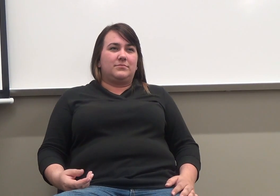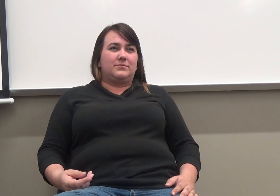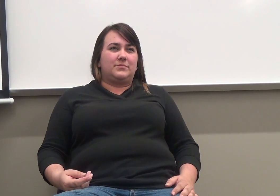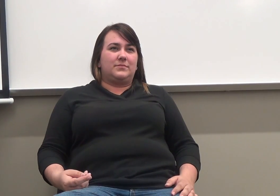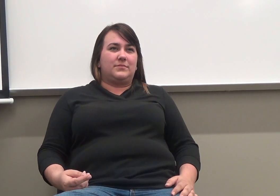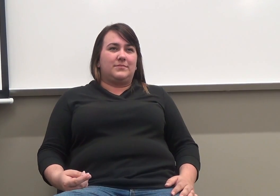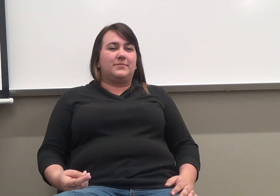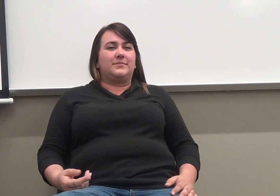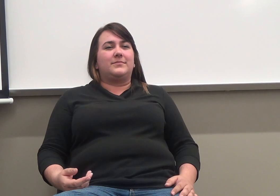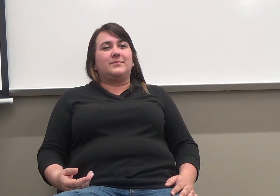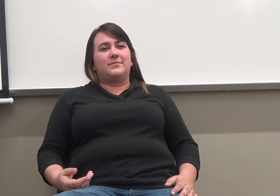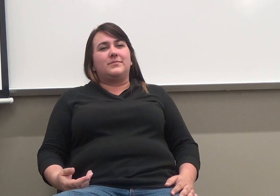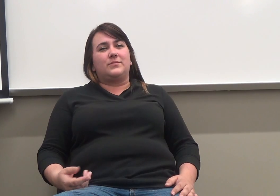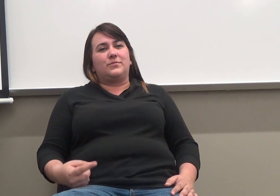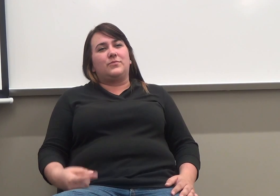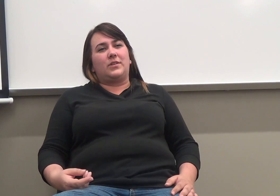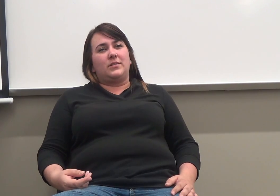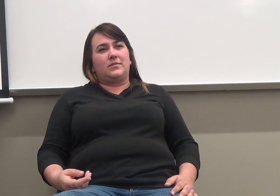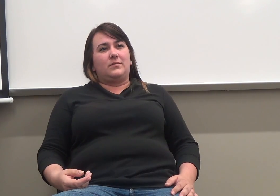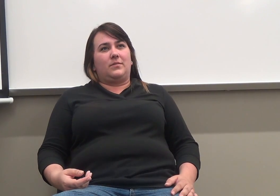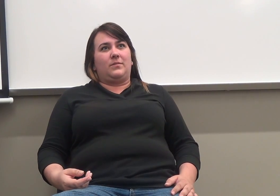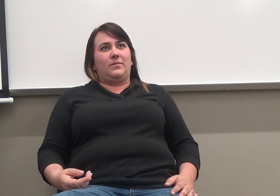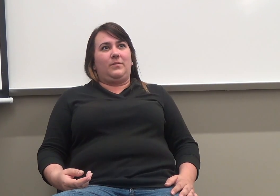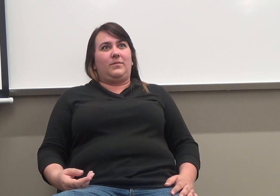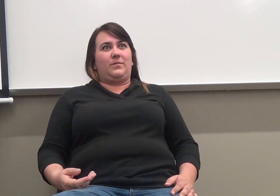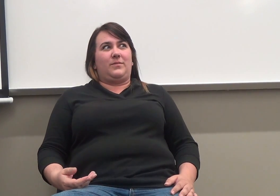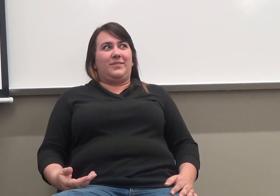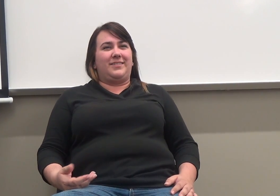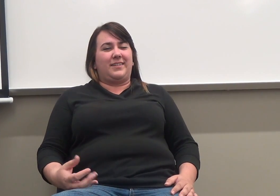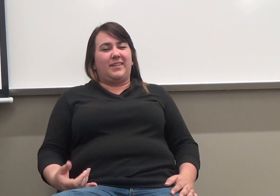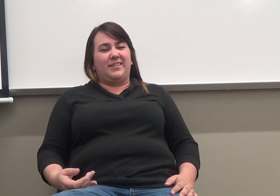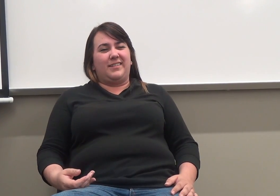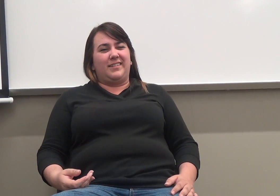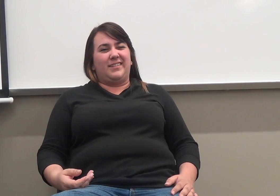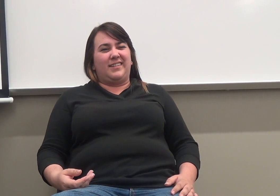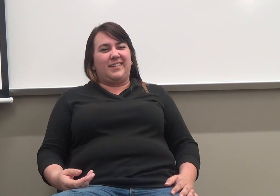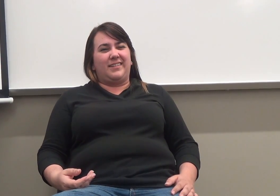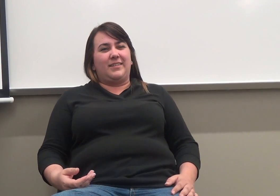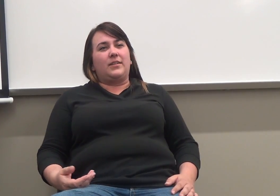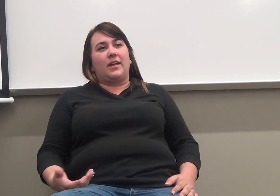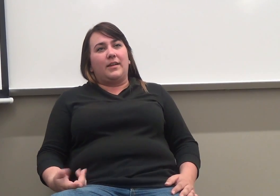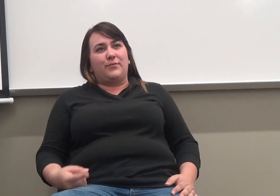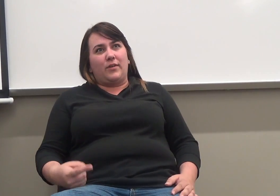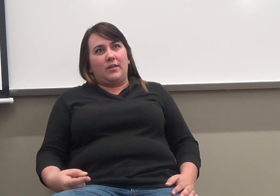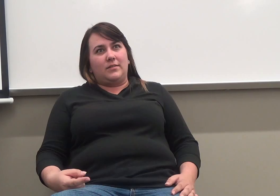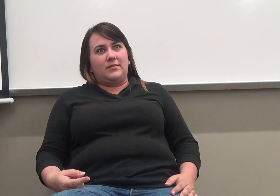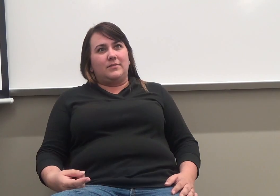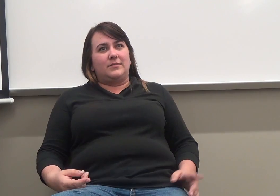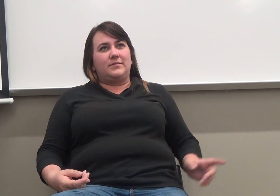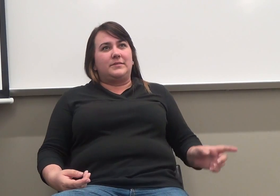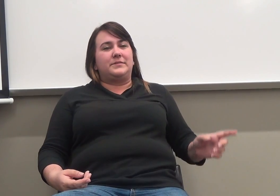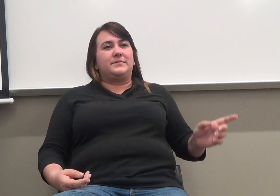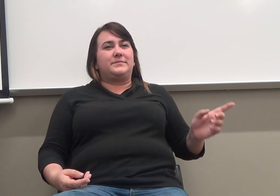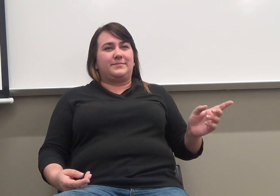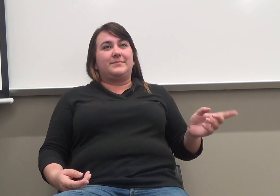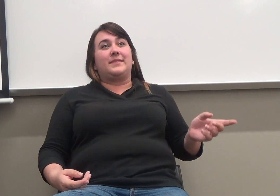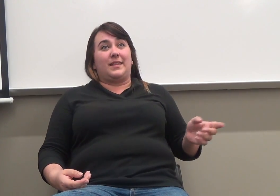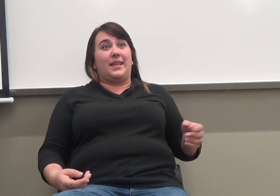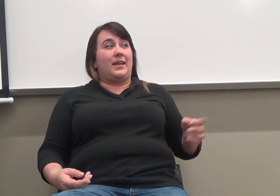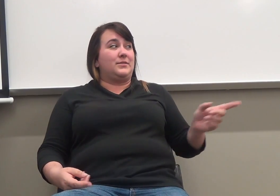call housekeeping here. When we went over the green sheet, remember I said we would